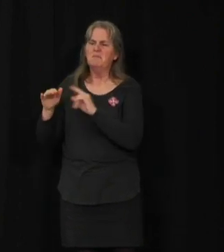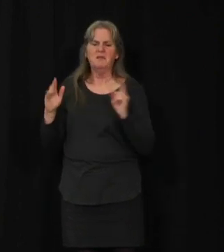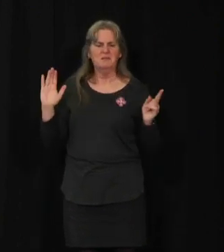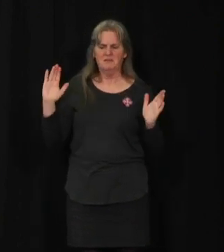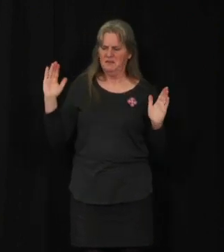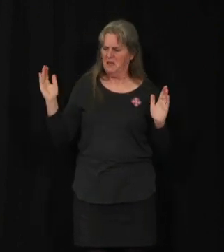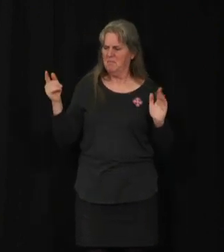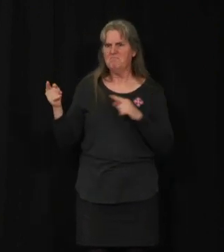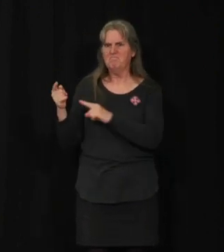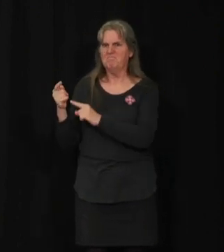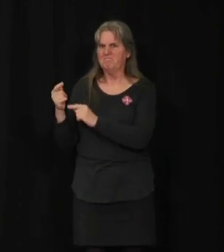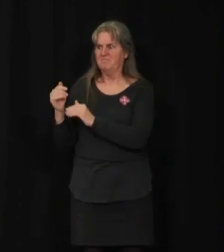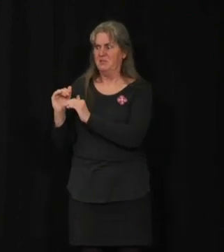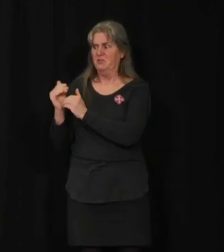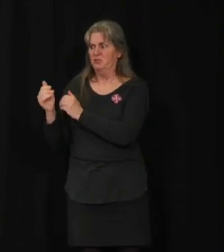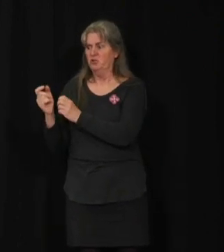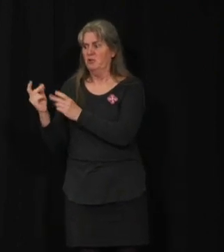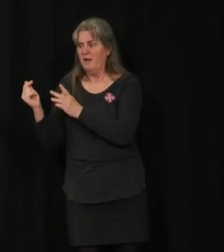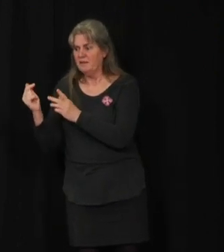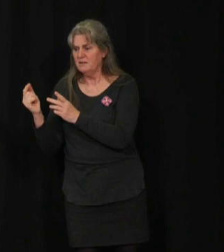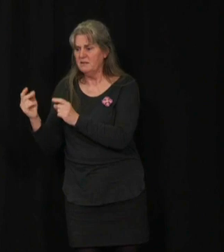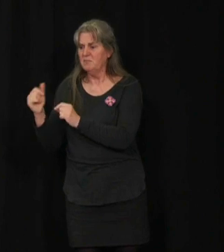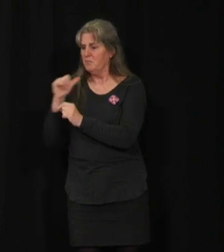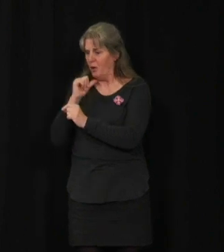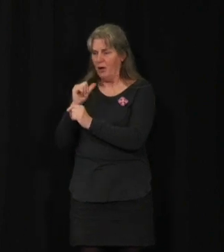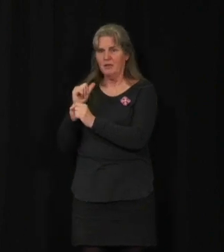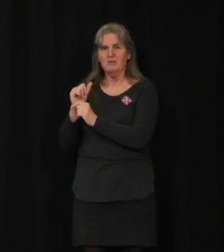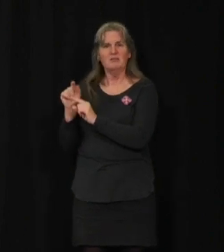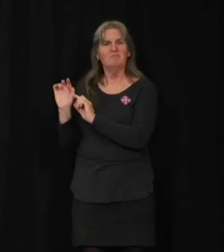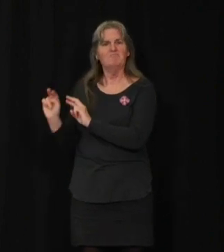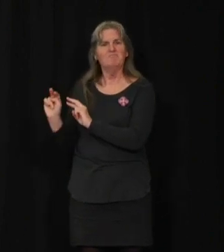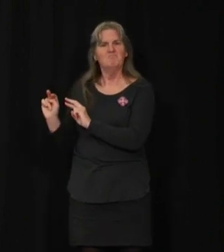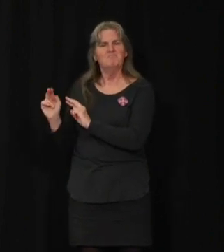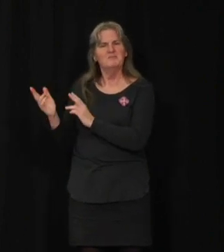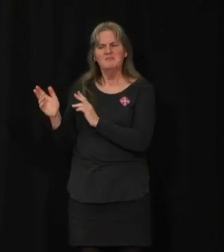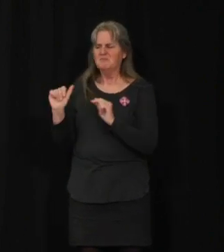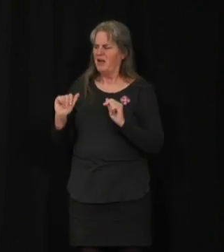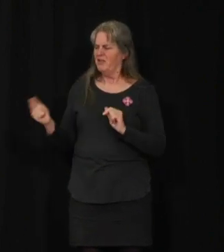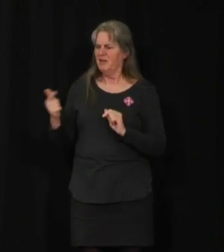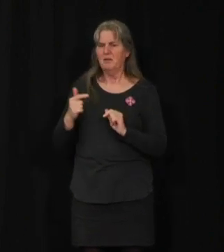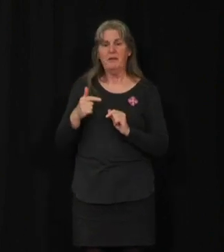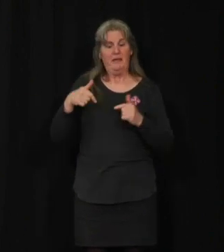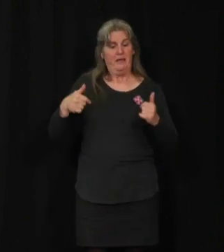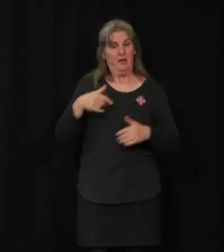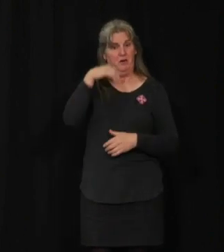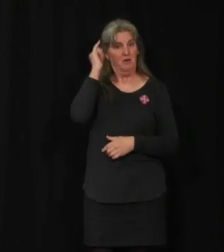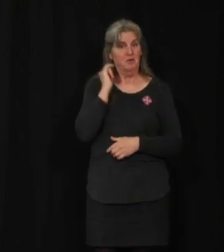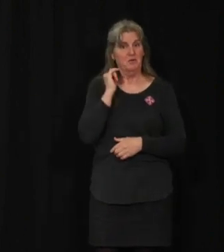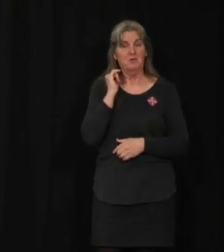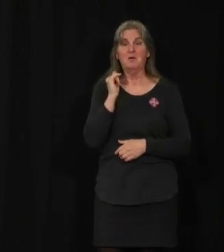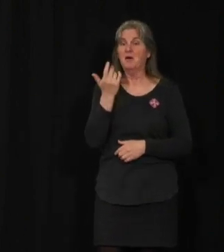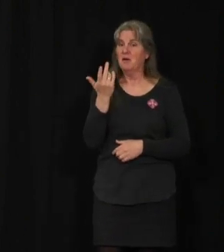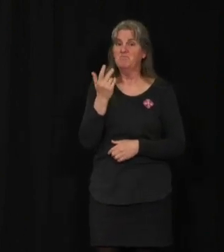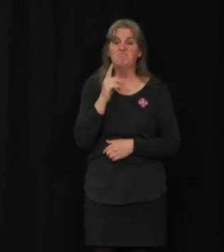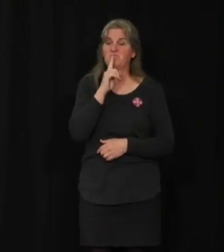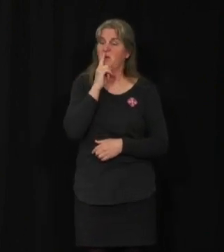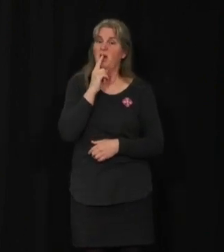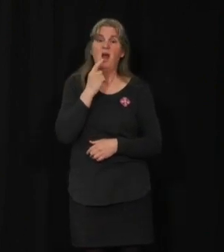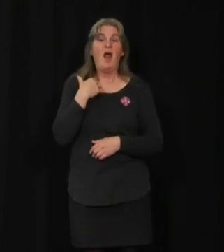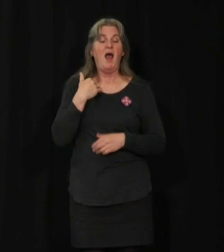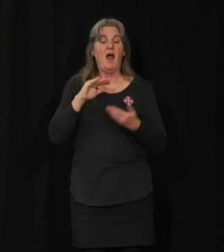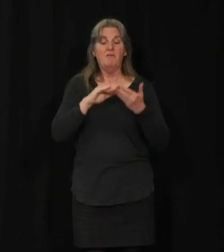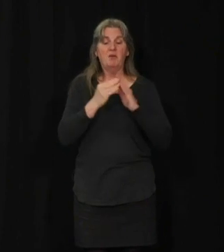missteps, and we're seeing some other steps. So again, we're in a unique situation because we don't have community spread. We're in a